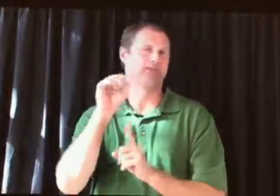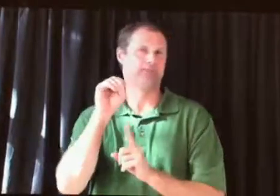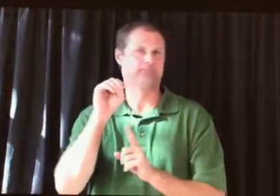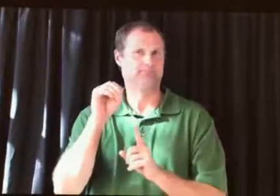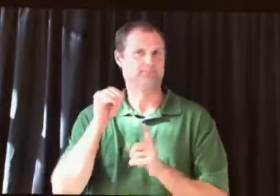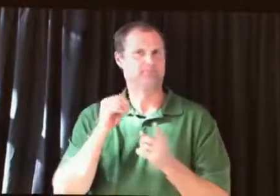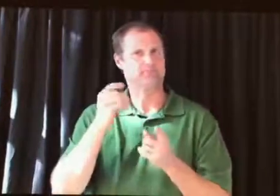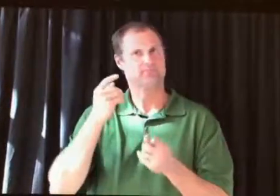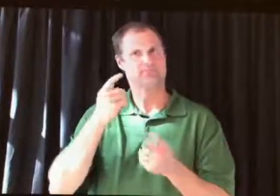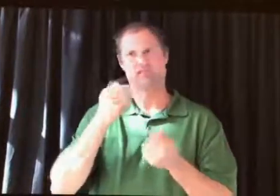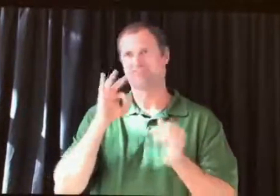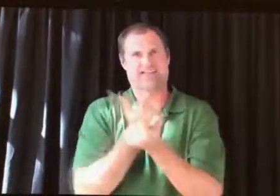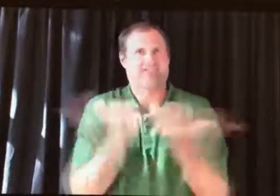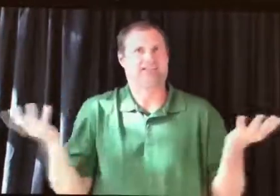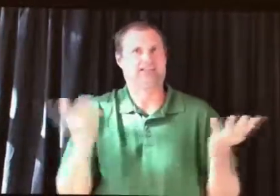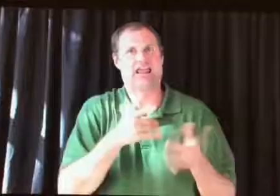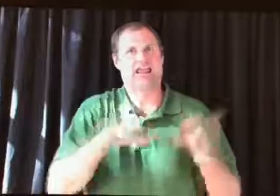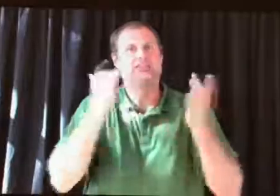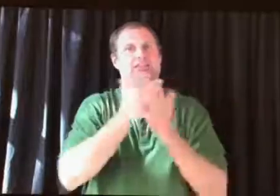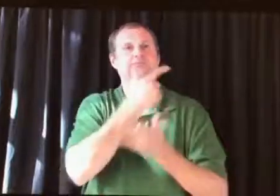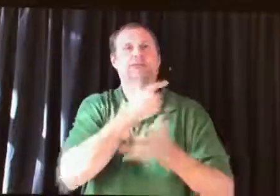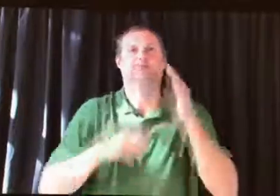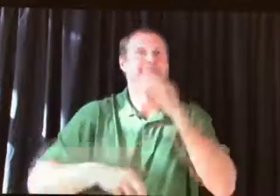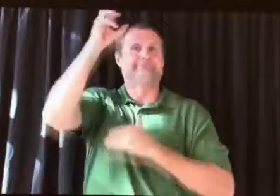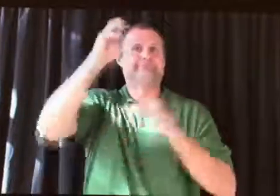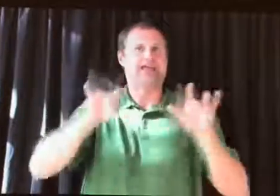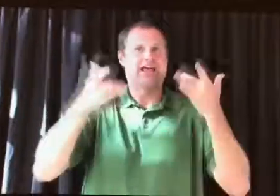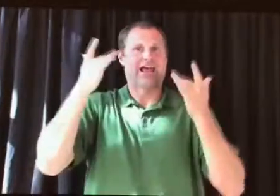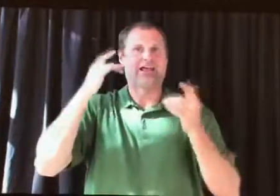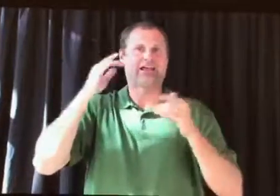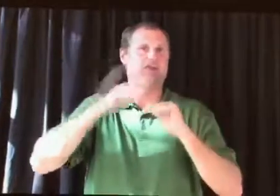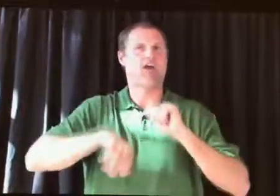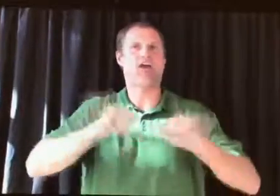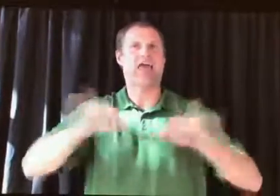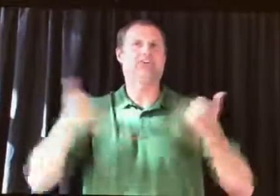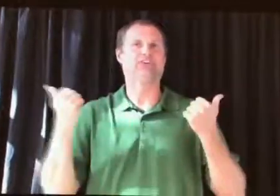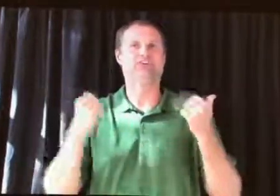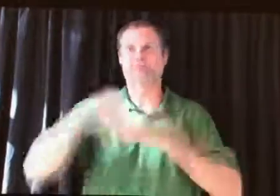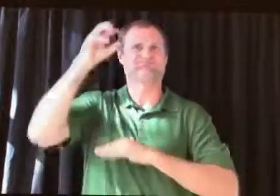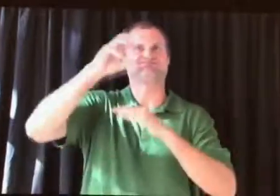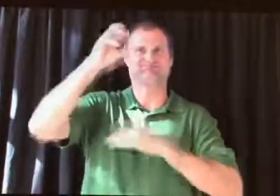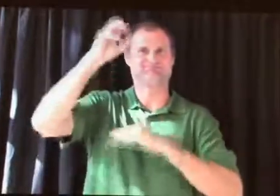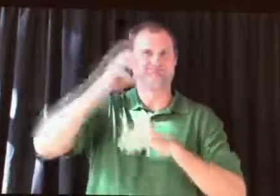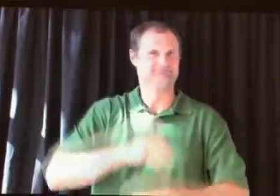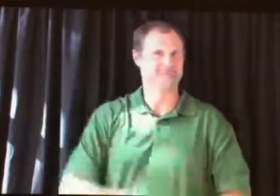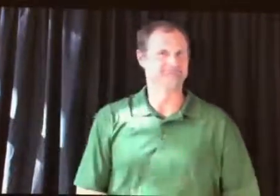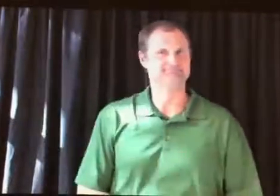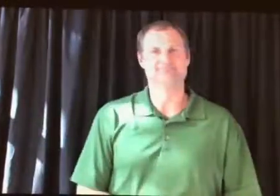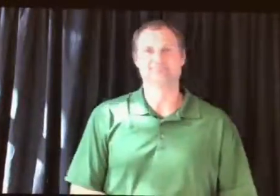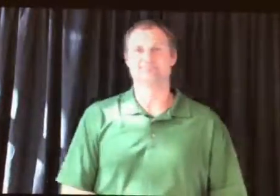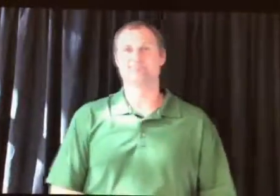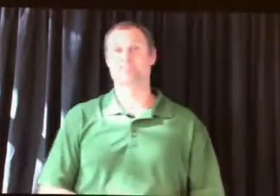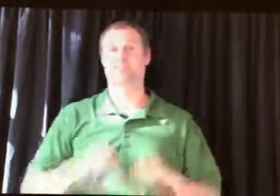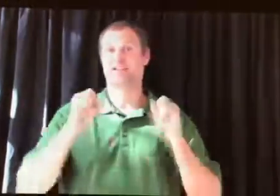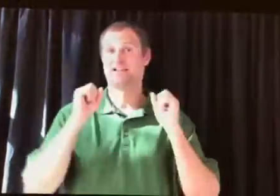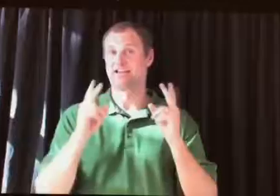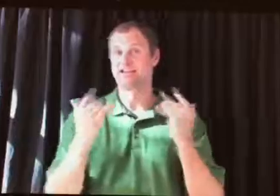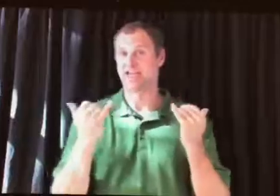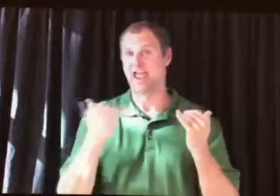The chemical or the gas that's in the balloons is hydrogen. It's lighter than air, and so therefore it levitates.